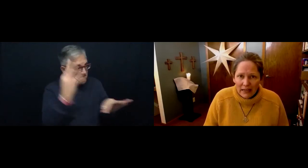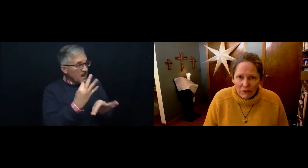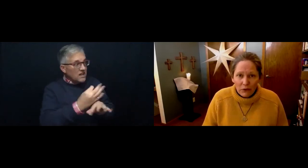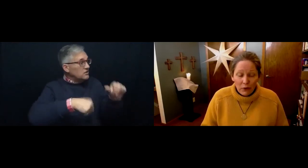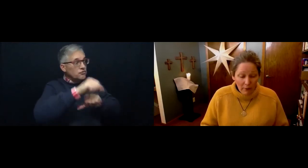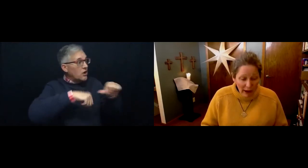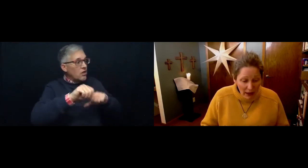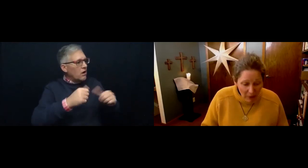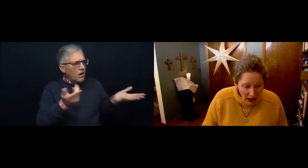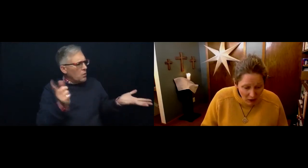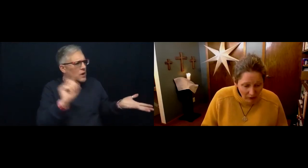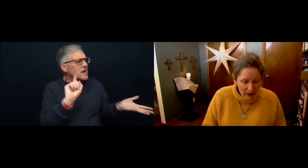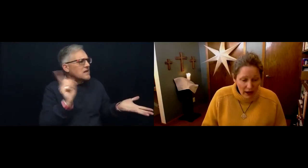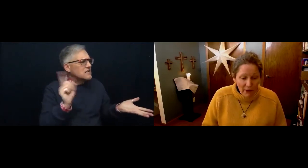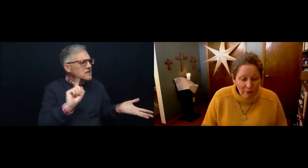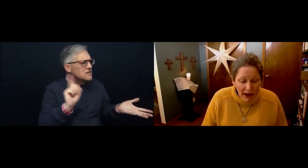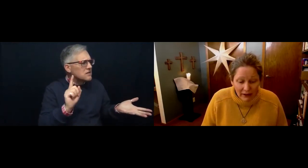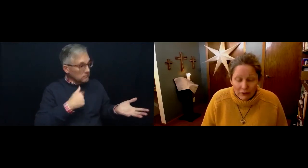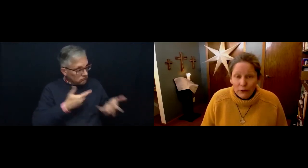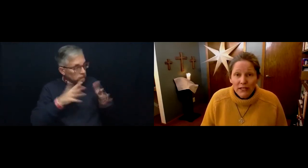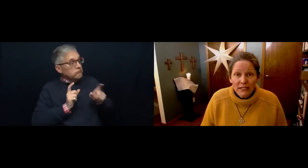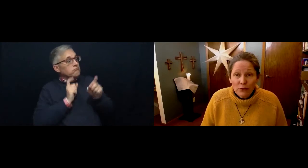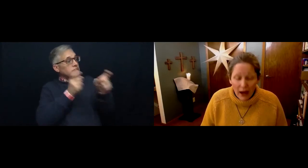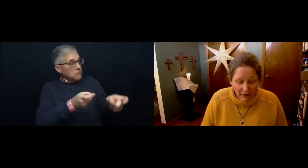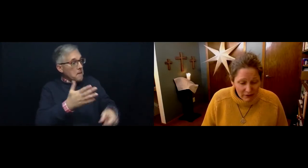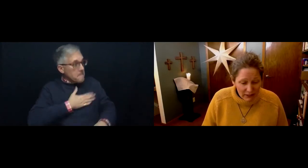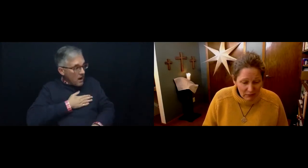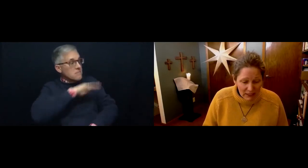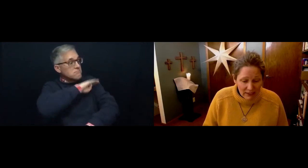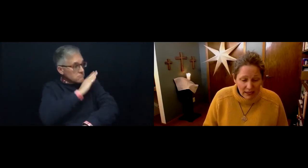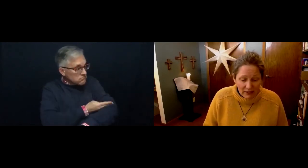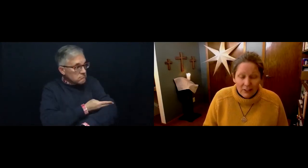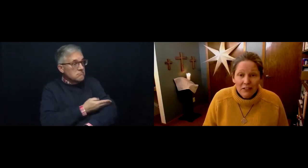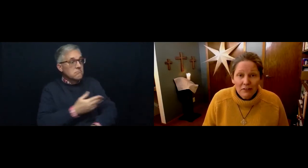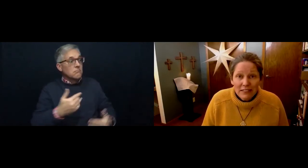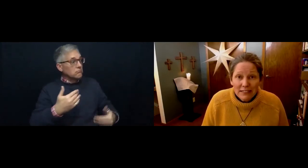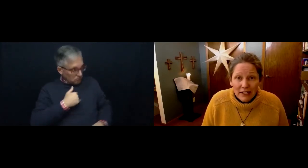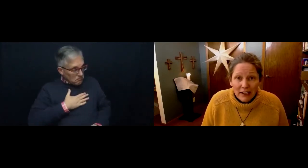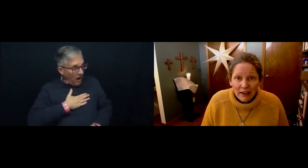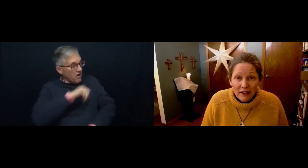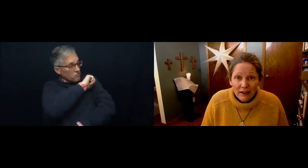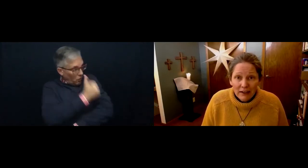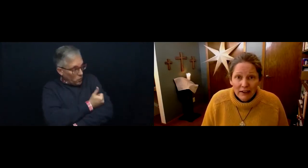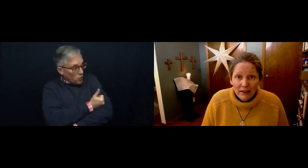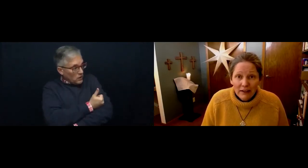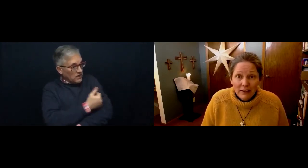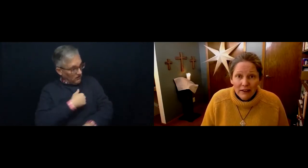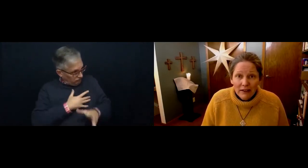I gave you my power, my authority to drive out demons and to heal the sick.